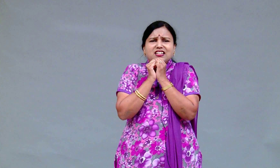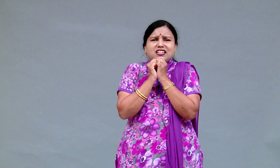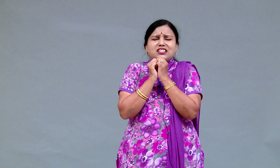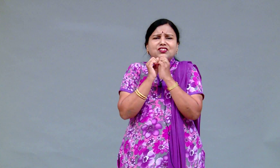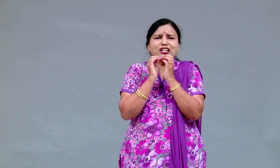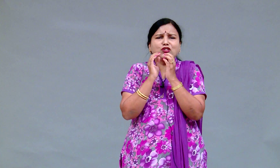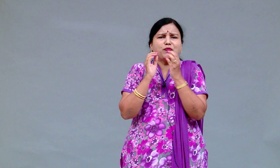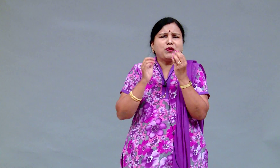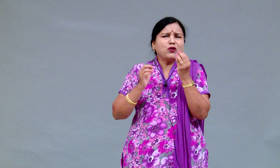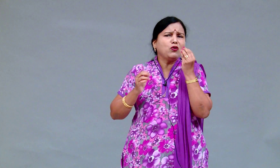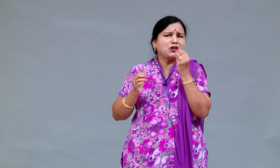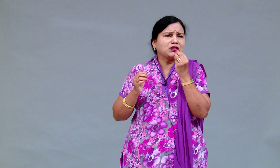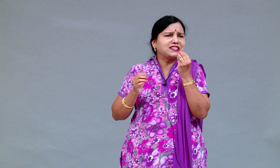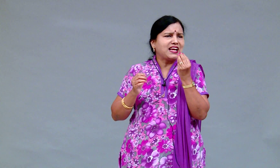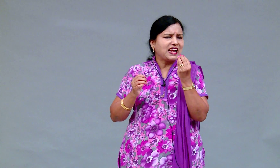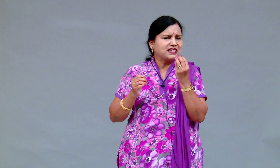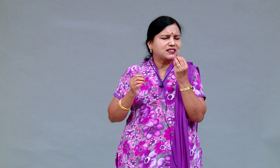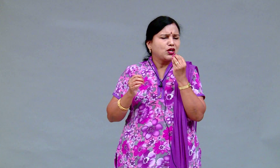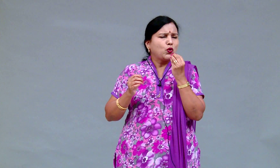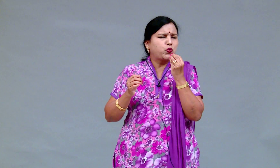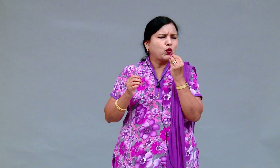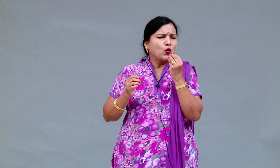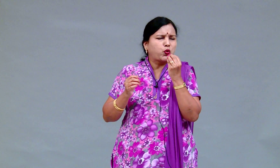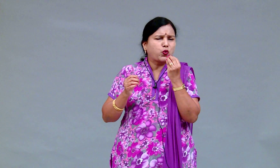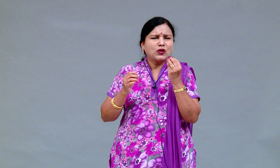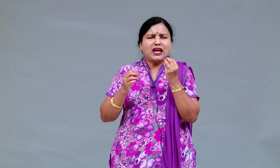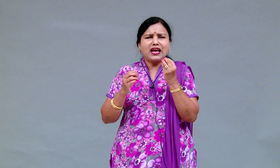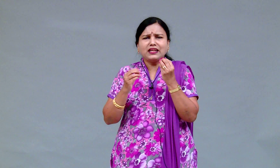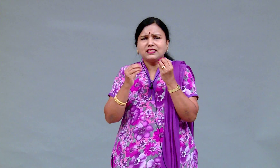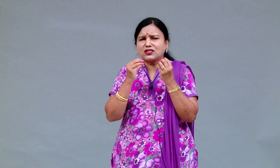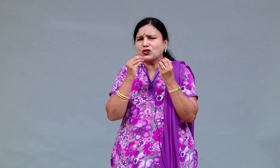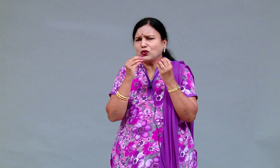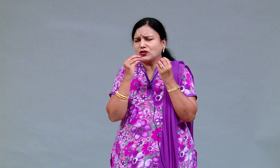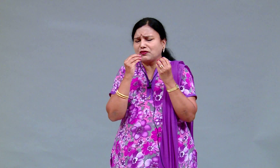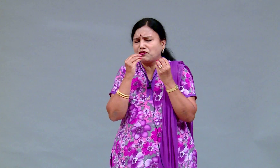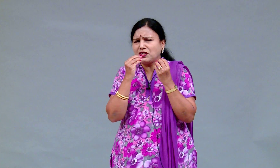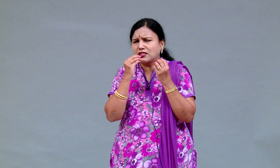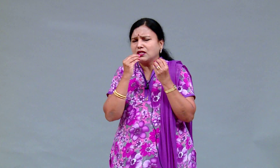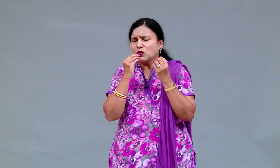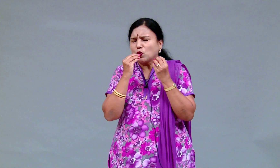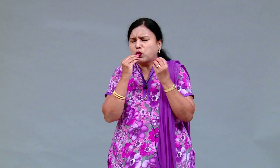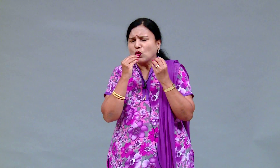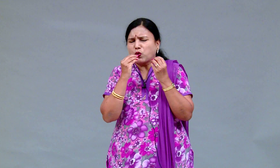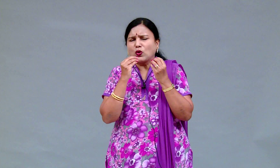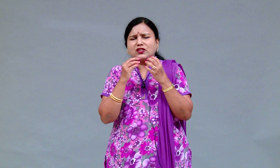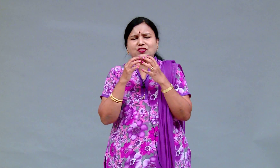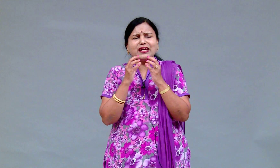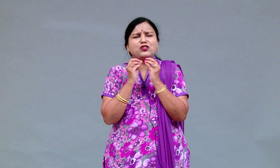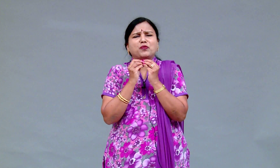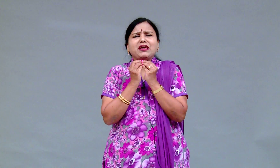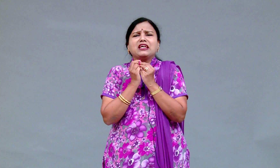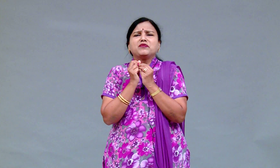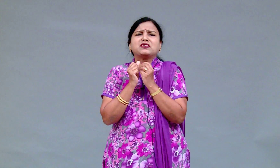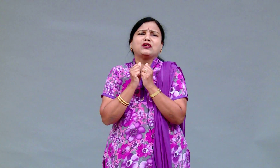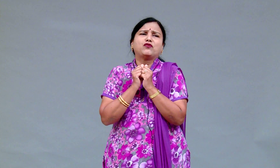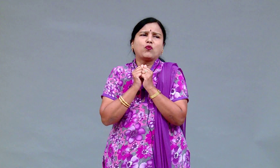He tried to blow on his hands and his toes and feet, trying to make himself